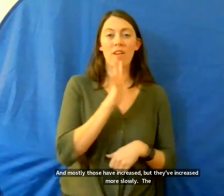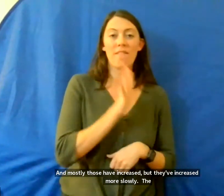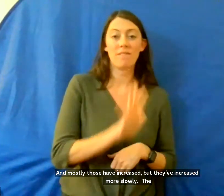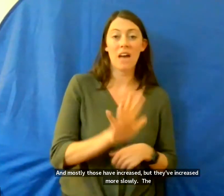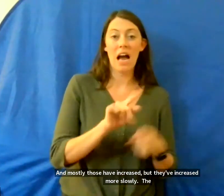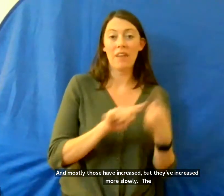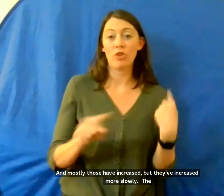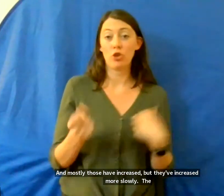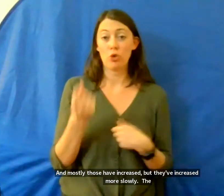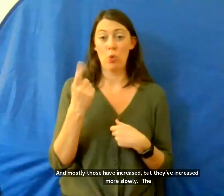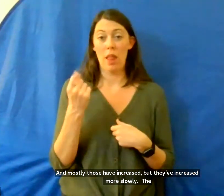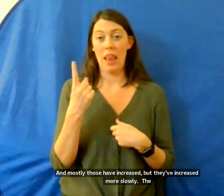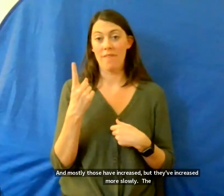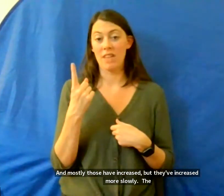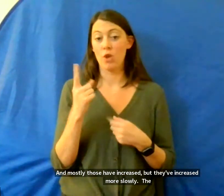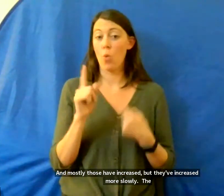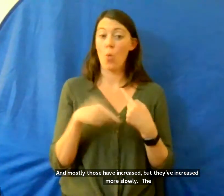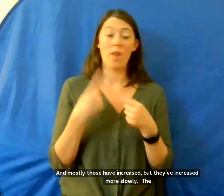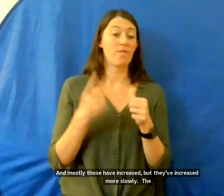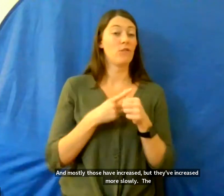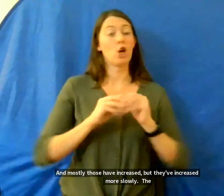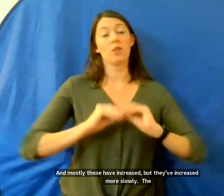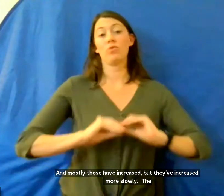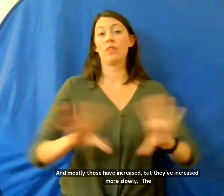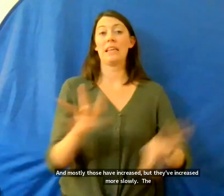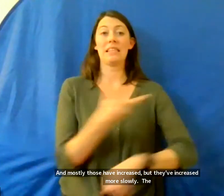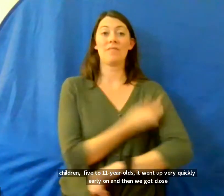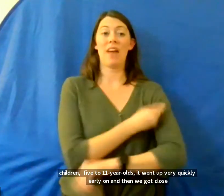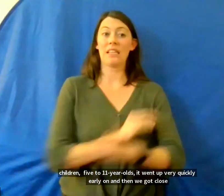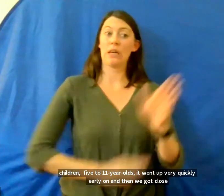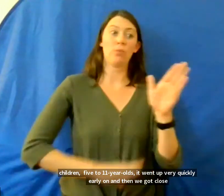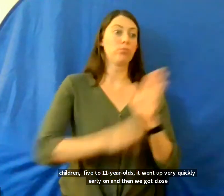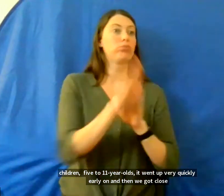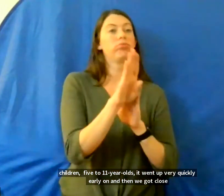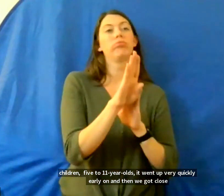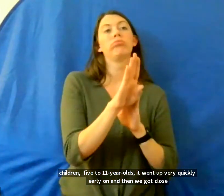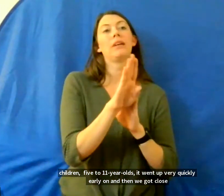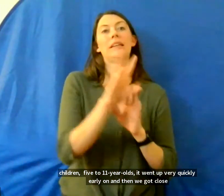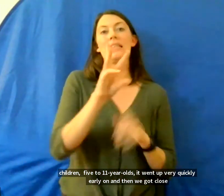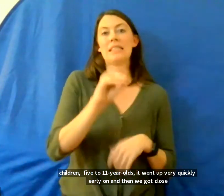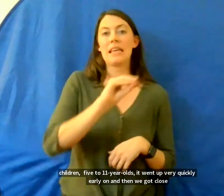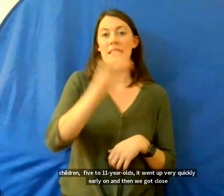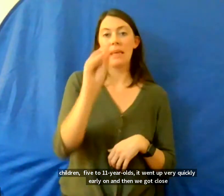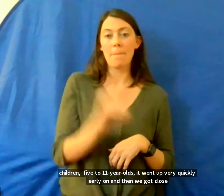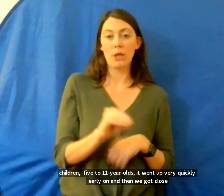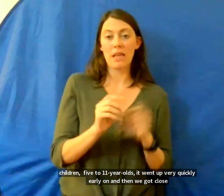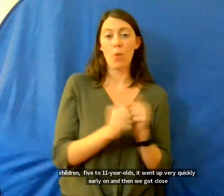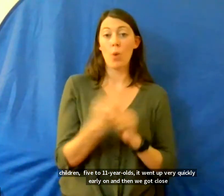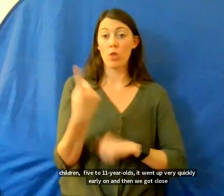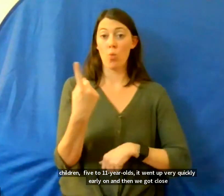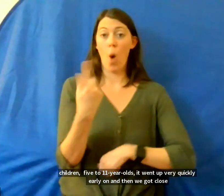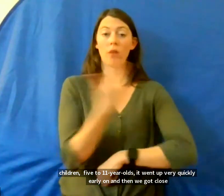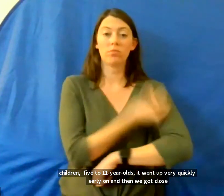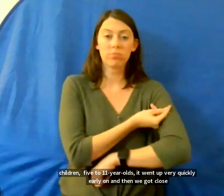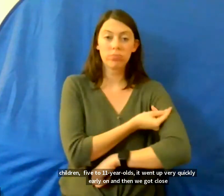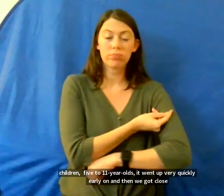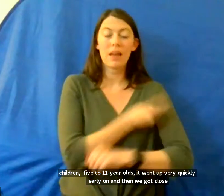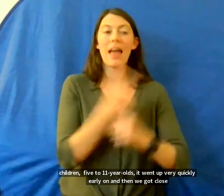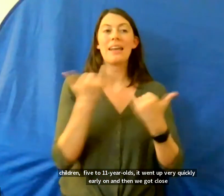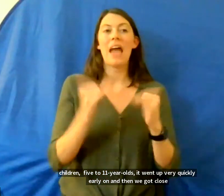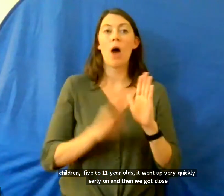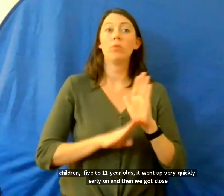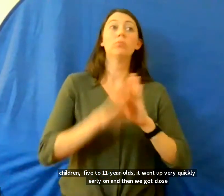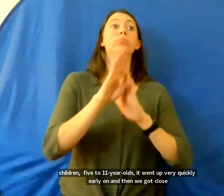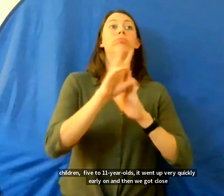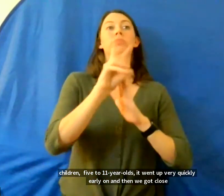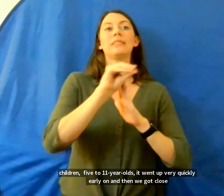on. Then we got close to 60% with at least one dose, and it's kind of leveled out. We're higher. I think the